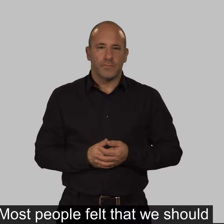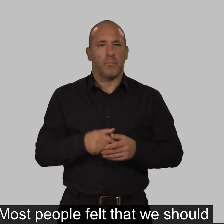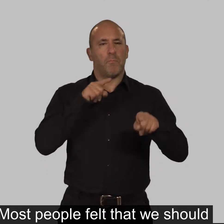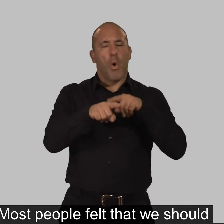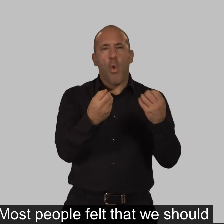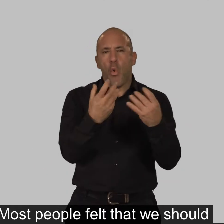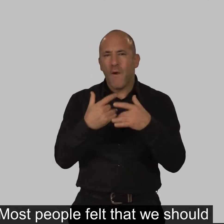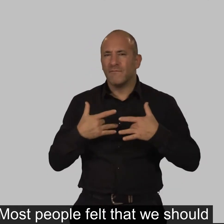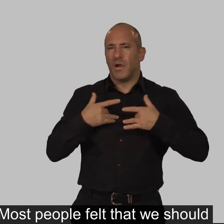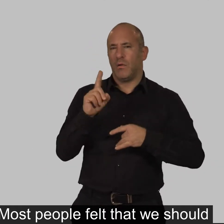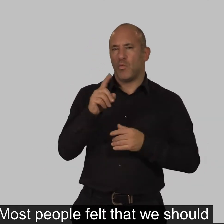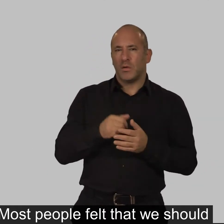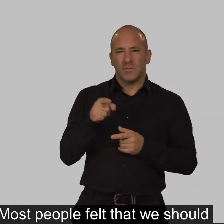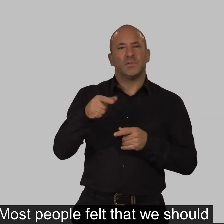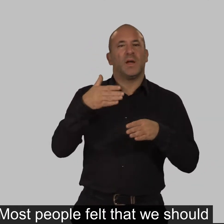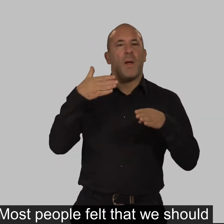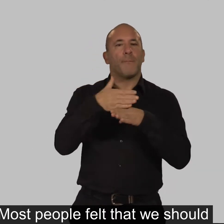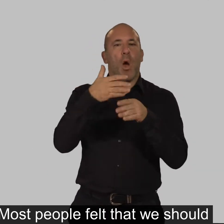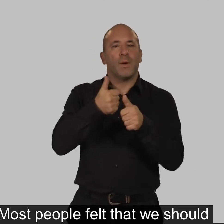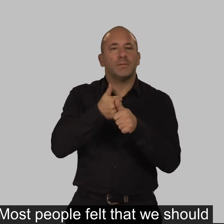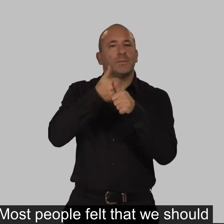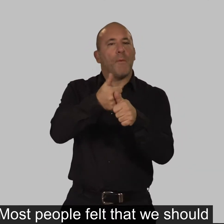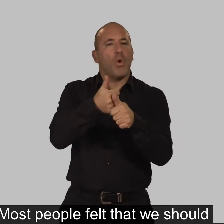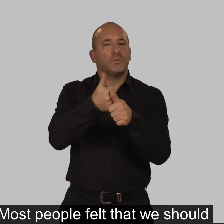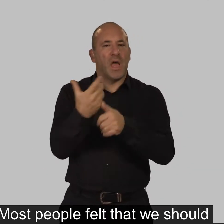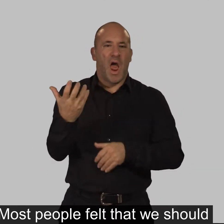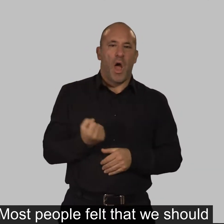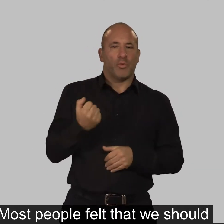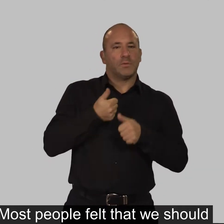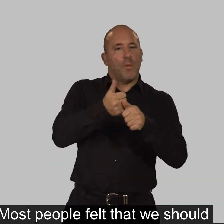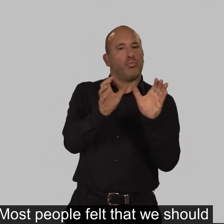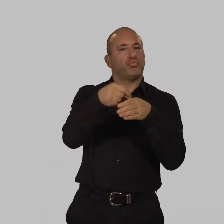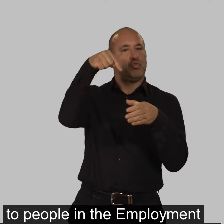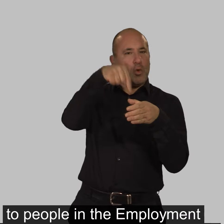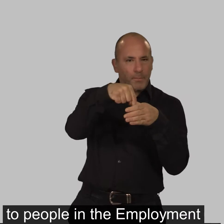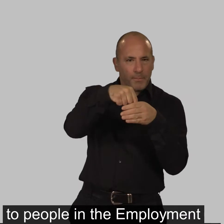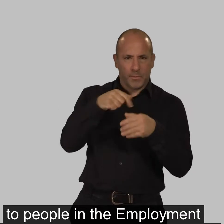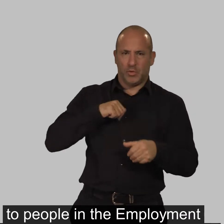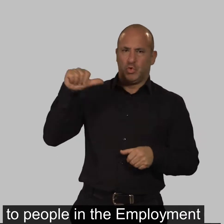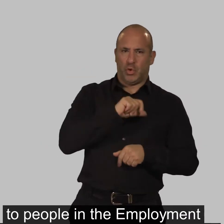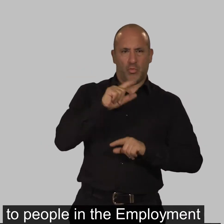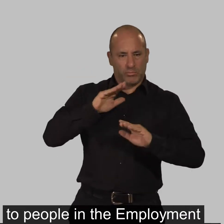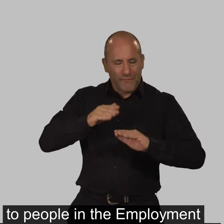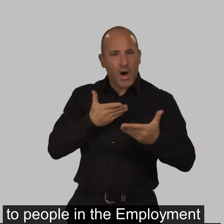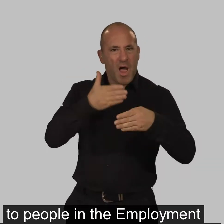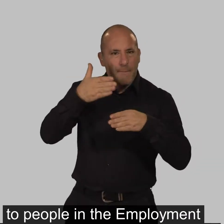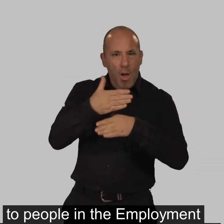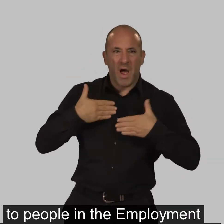Most people felt that we should provide employment and health support to people in the Employment Support